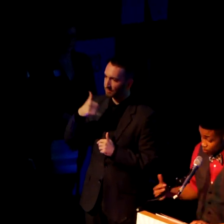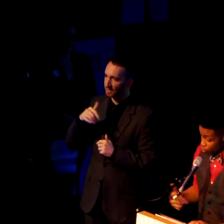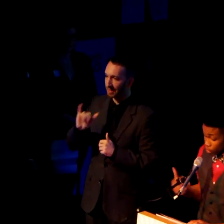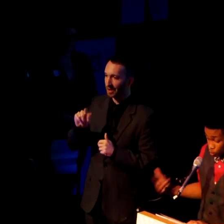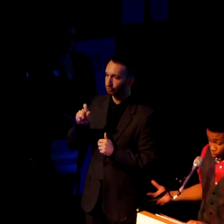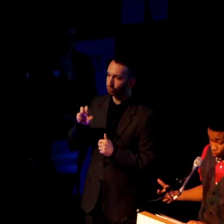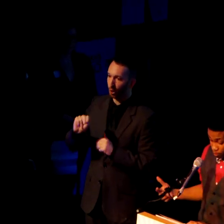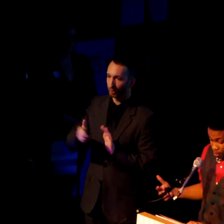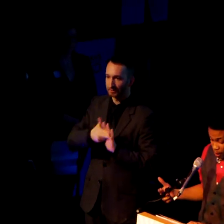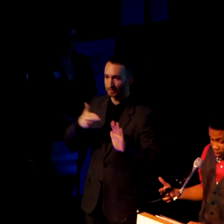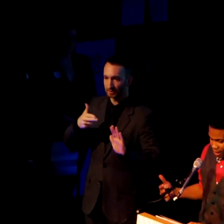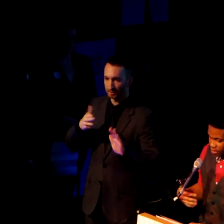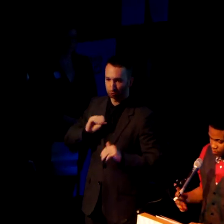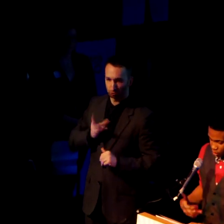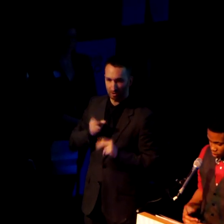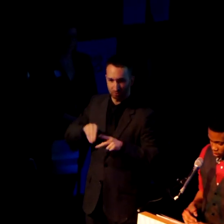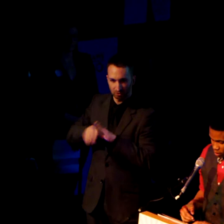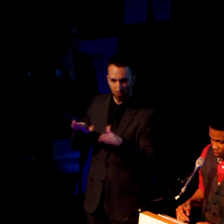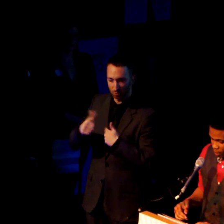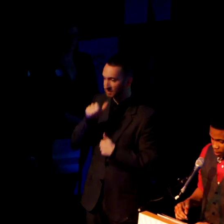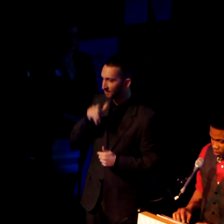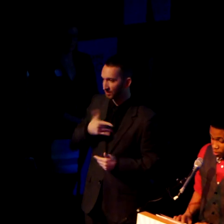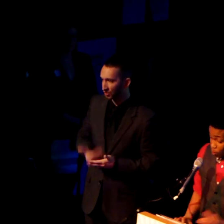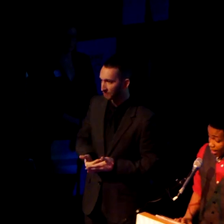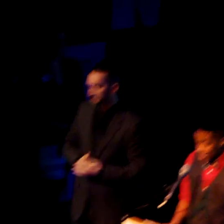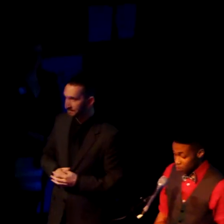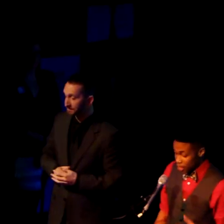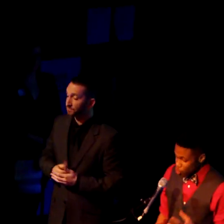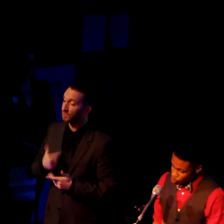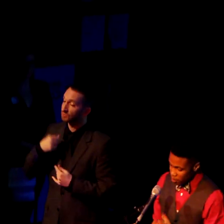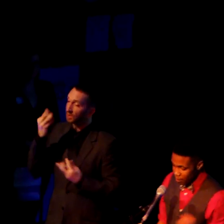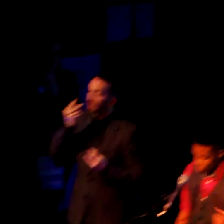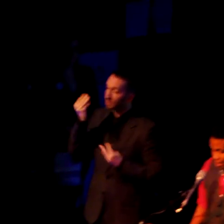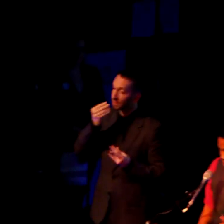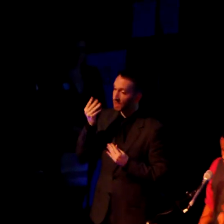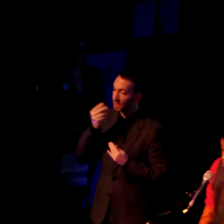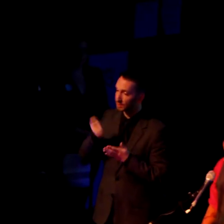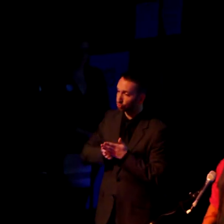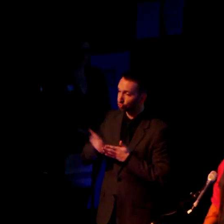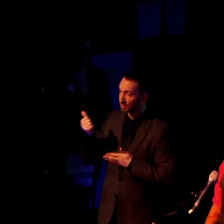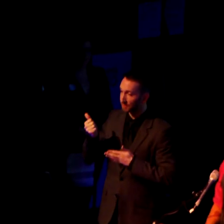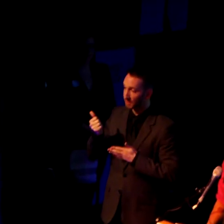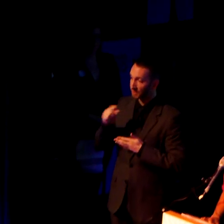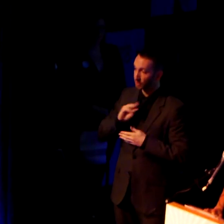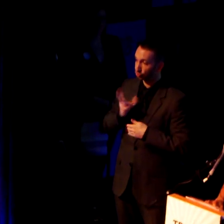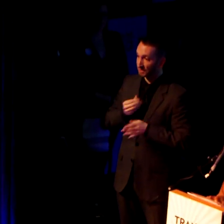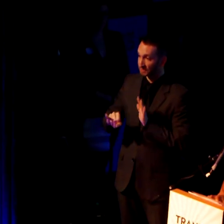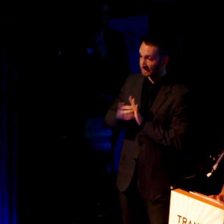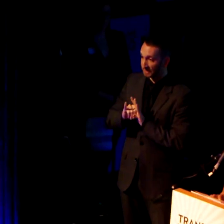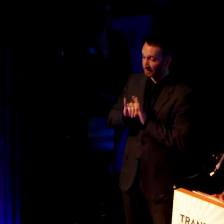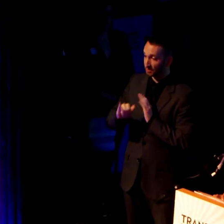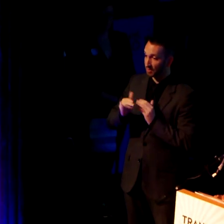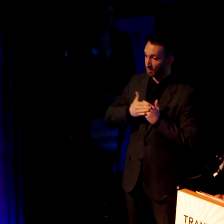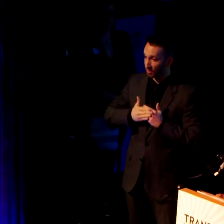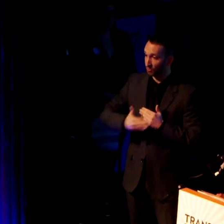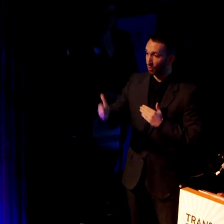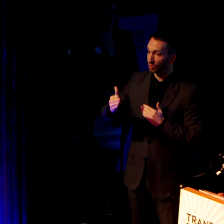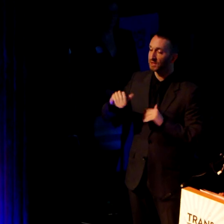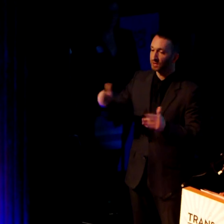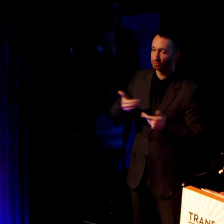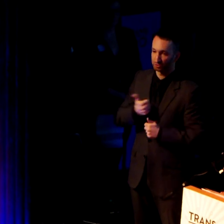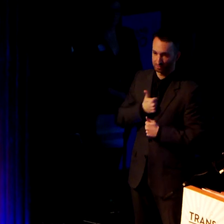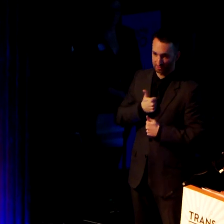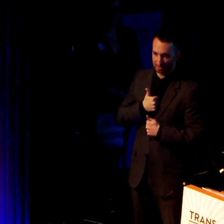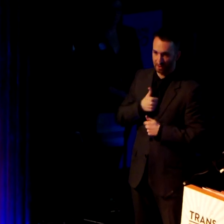token trans person in the room. It didn't feel good. So I contemplated stripping my trans identity away, and from that point forward, only introducing